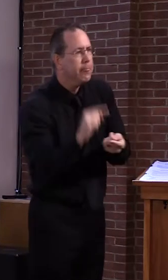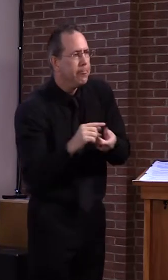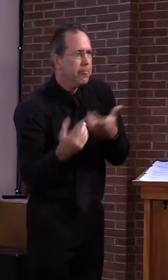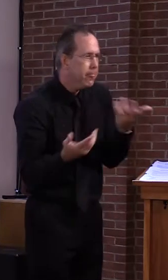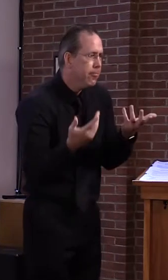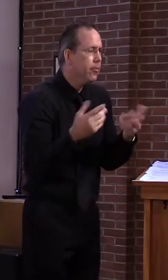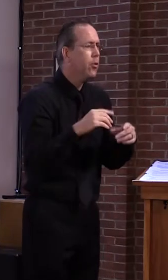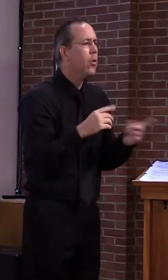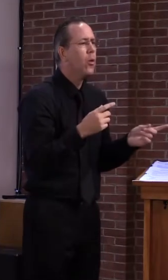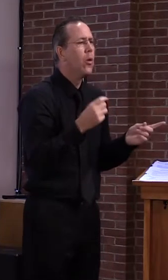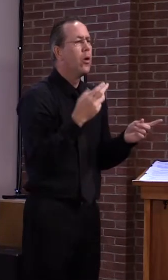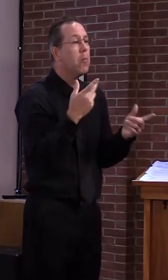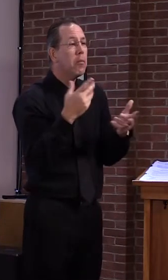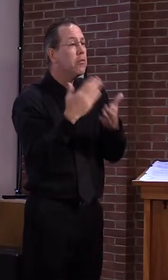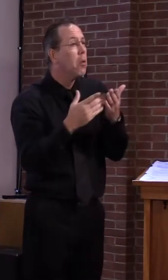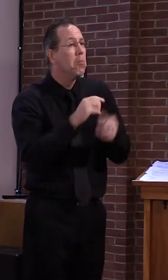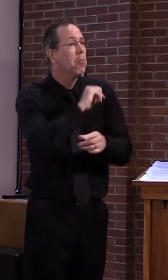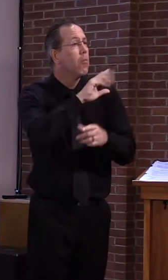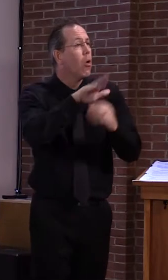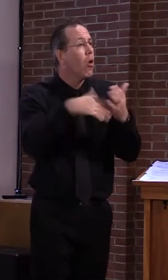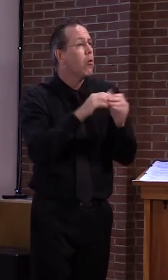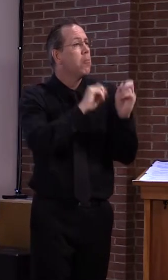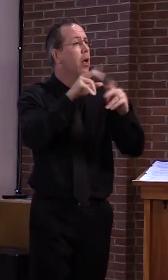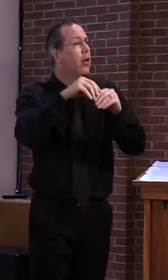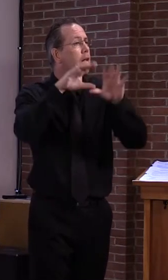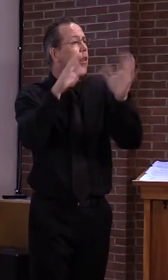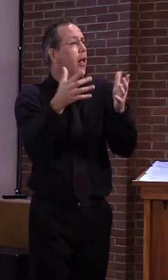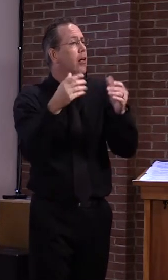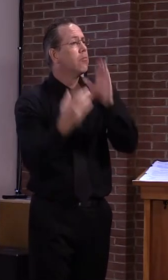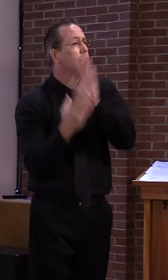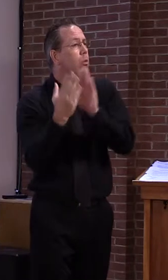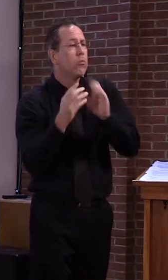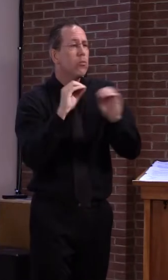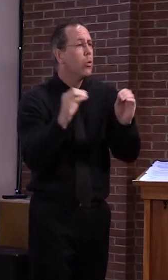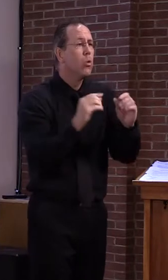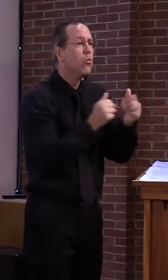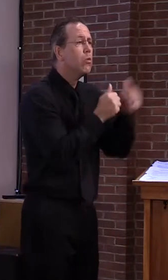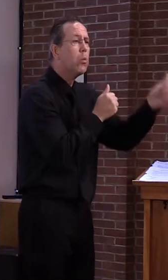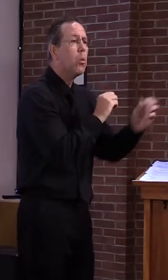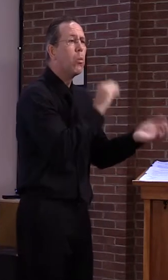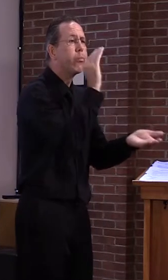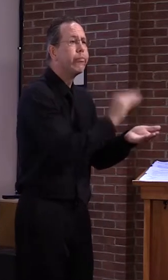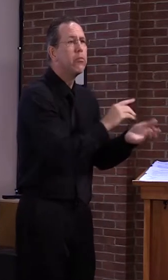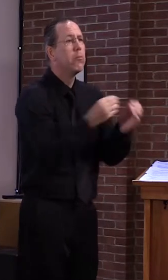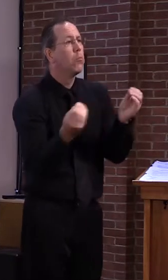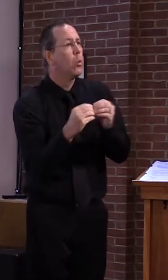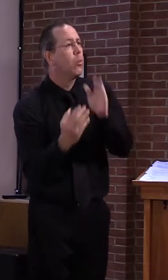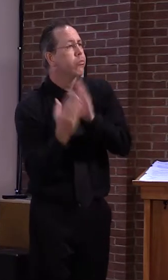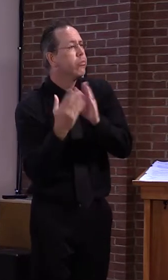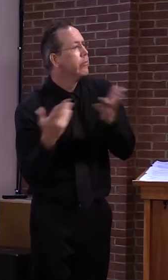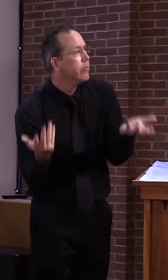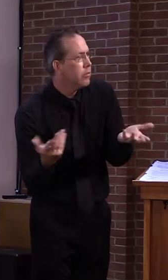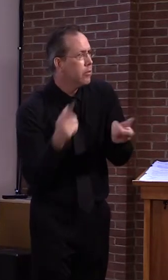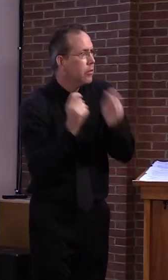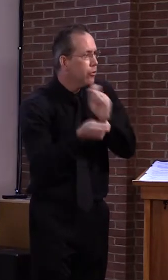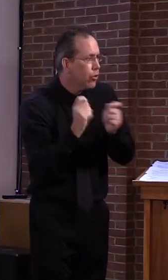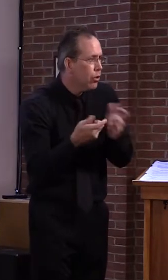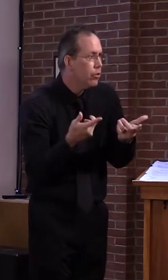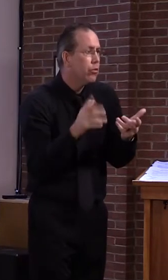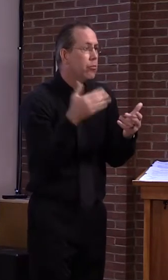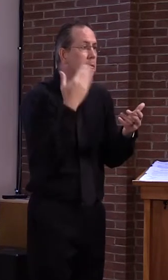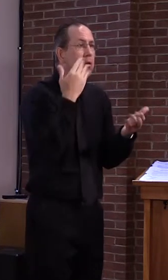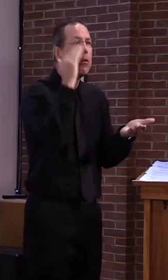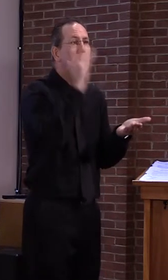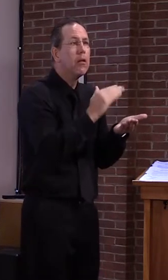and there is always the possibility that we will need to decrease in-person learning over the school year if